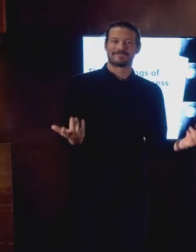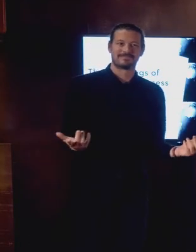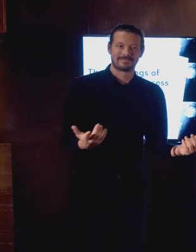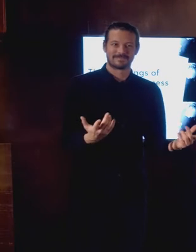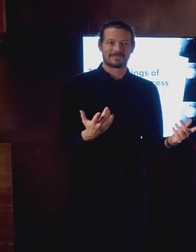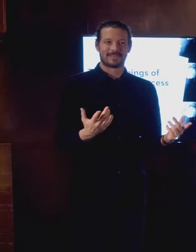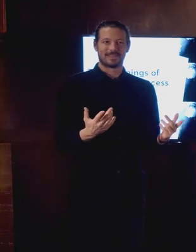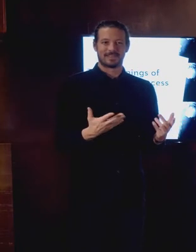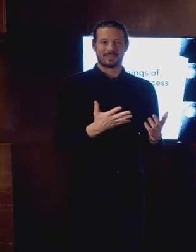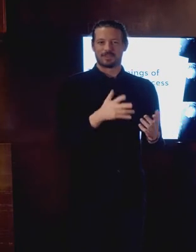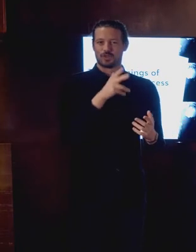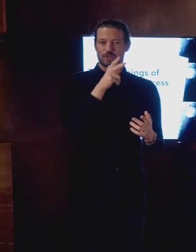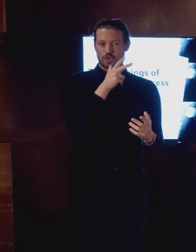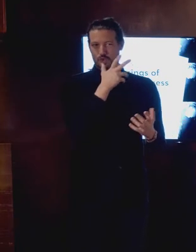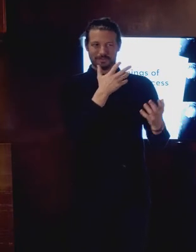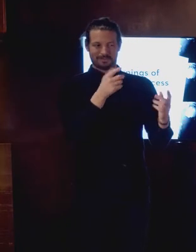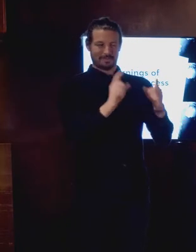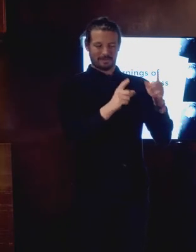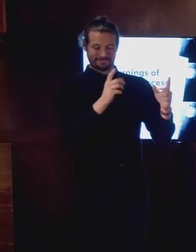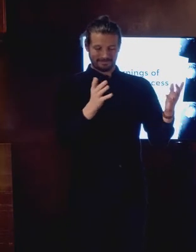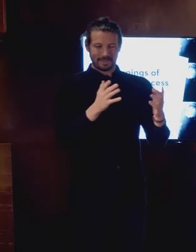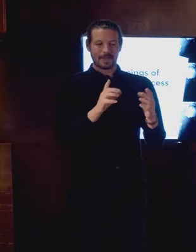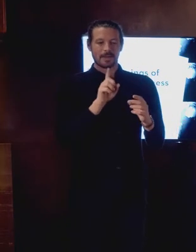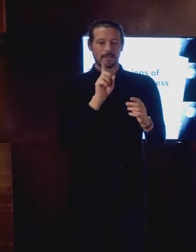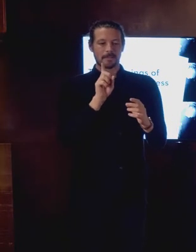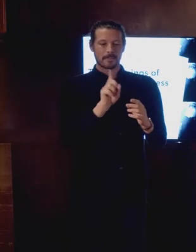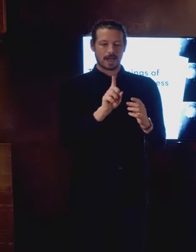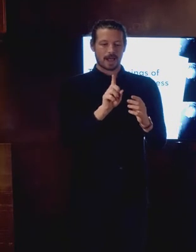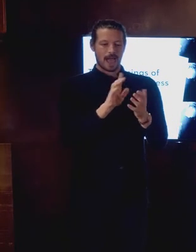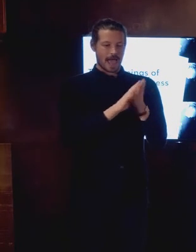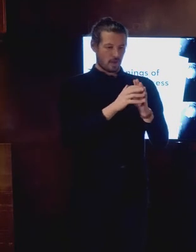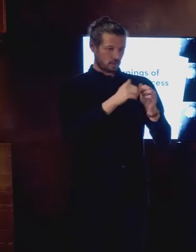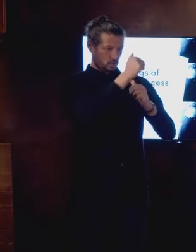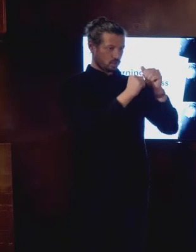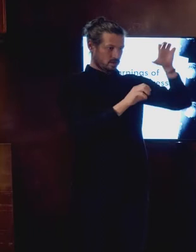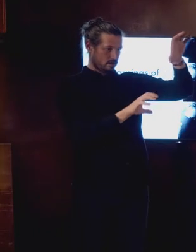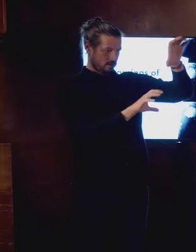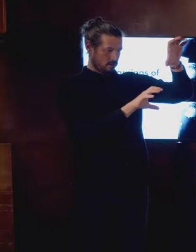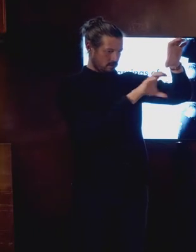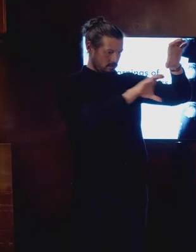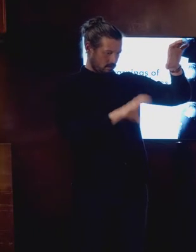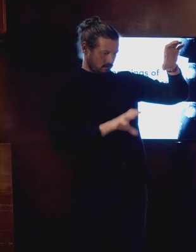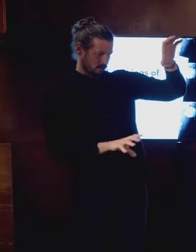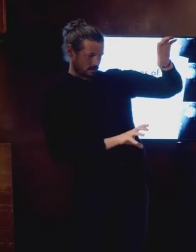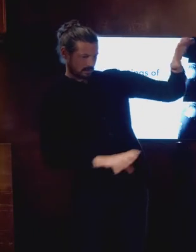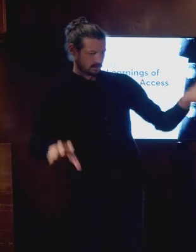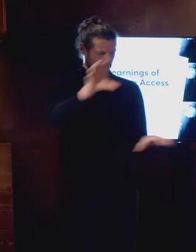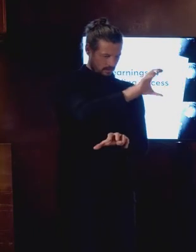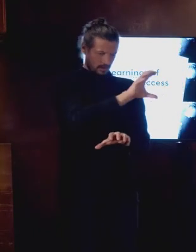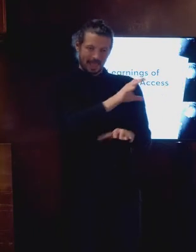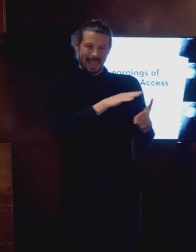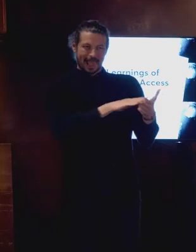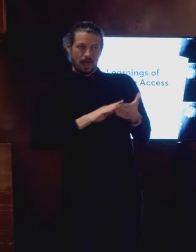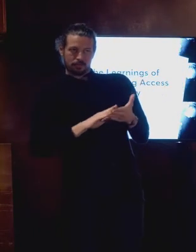joke wouldn't have worked. But the actual structure of the show about what came first changed in order to work with Auslan's